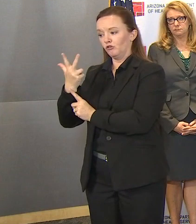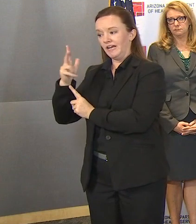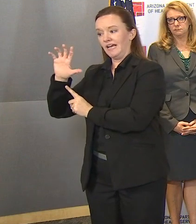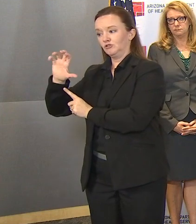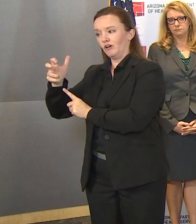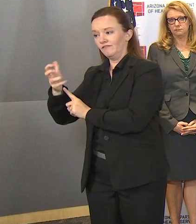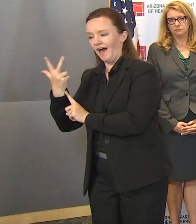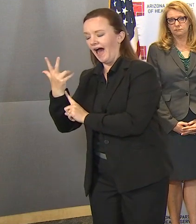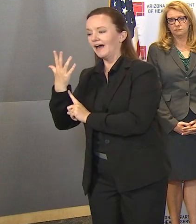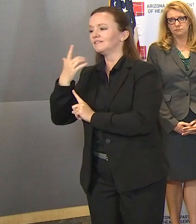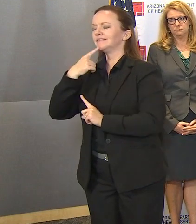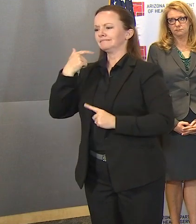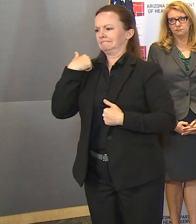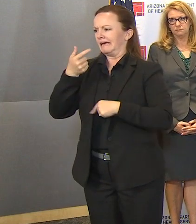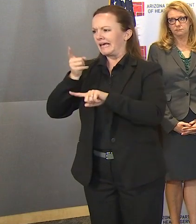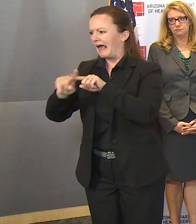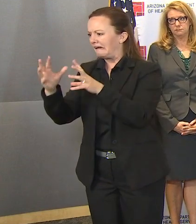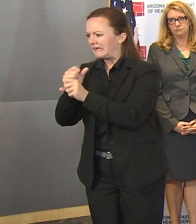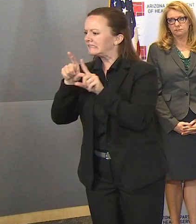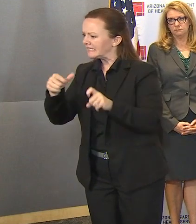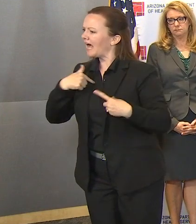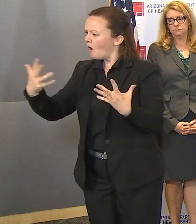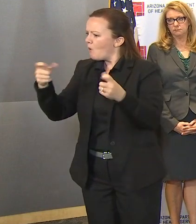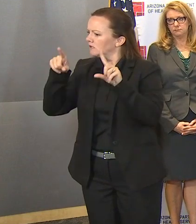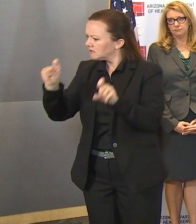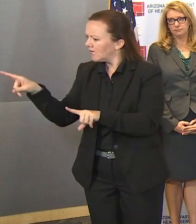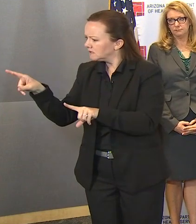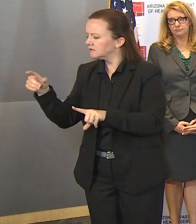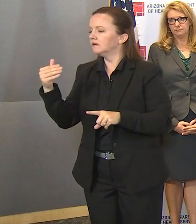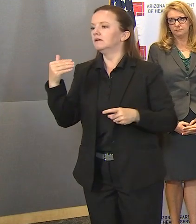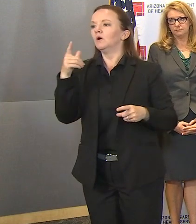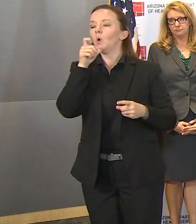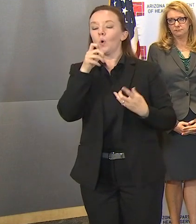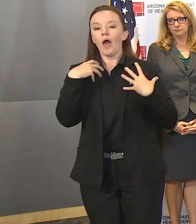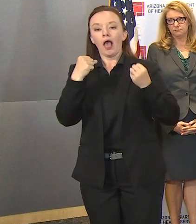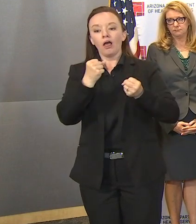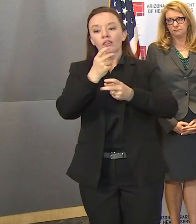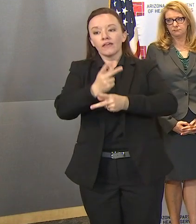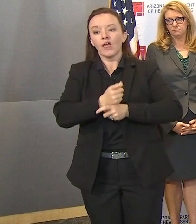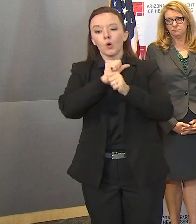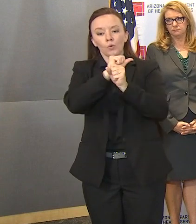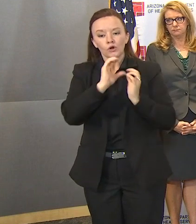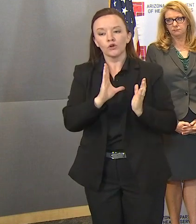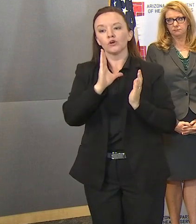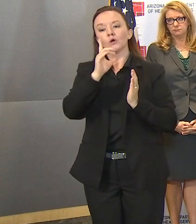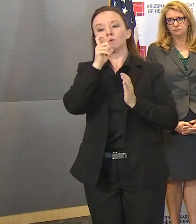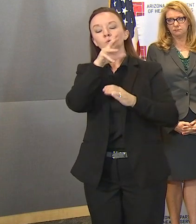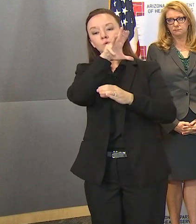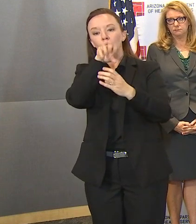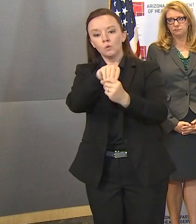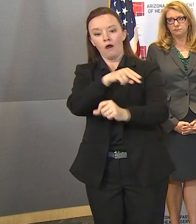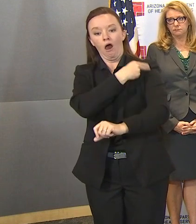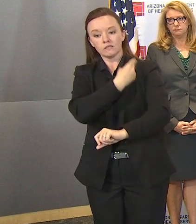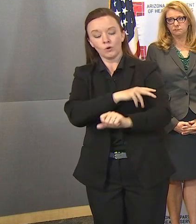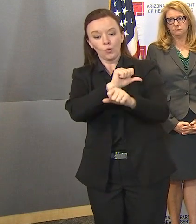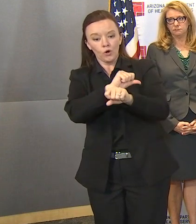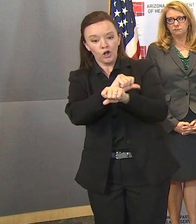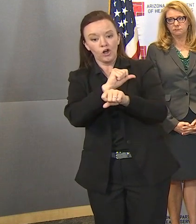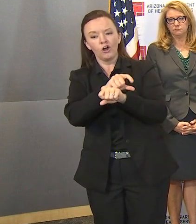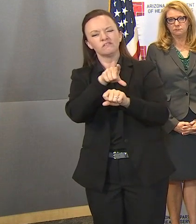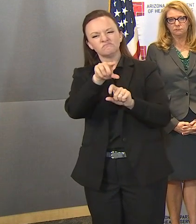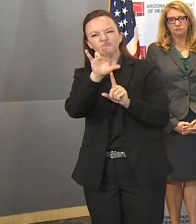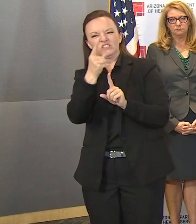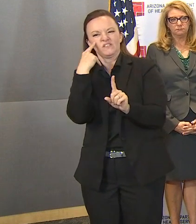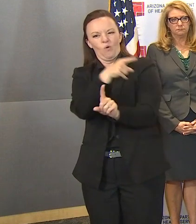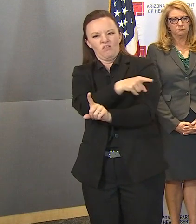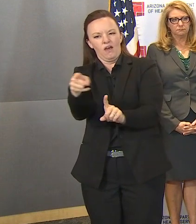and they'd like to be. And they have their healthcare workers as well, people who are working in the hospital, they're also at risk. So can you talk